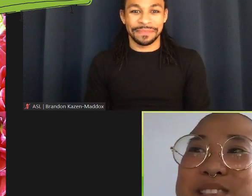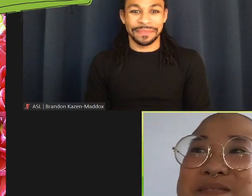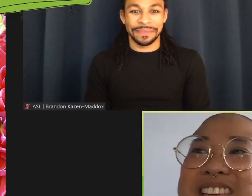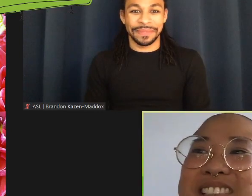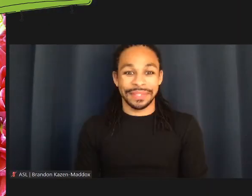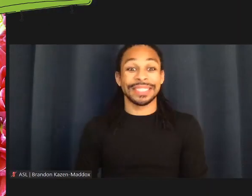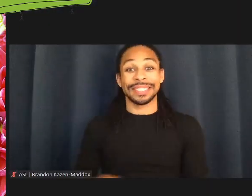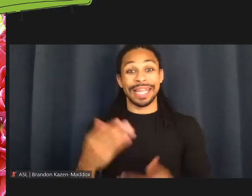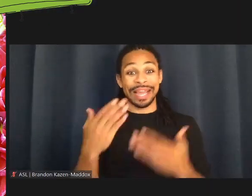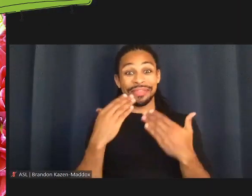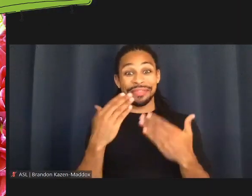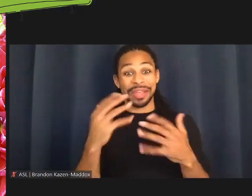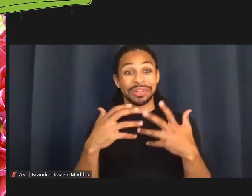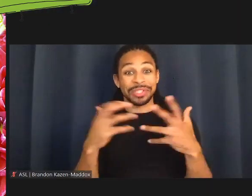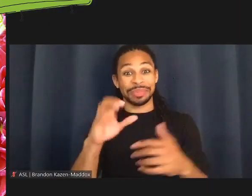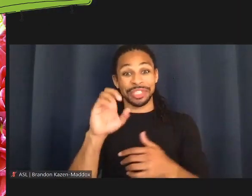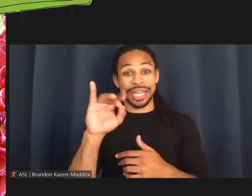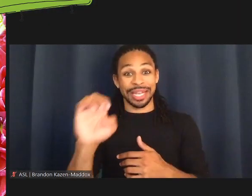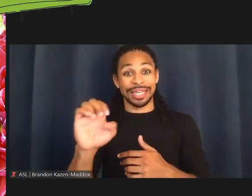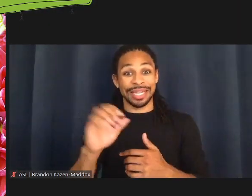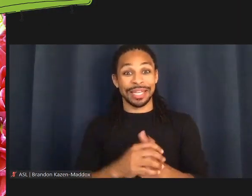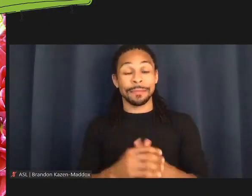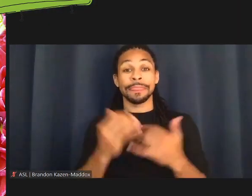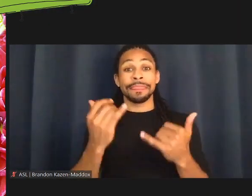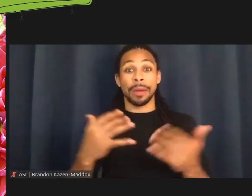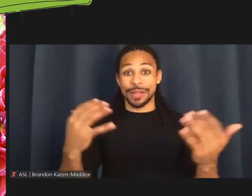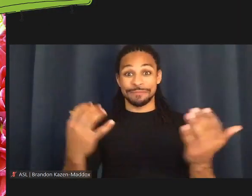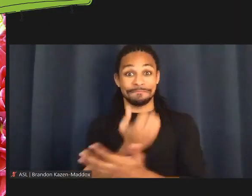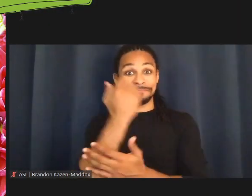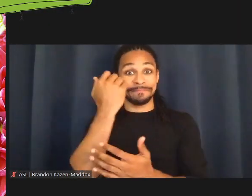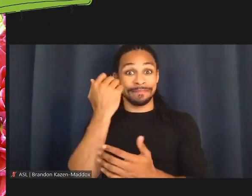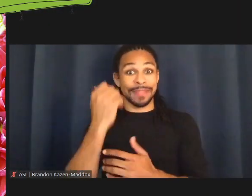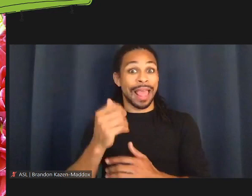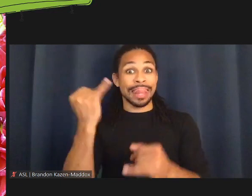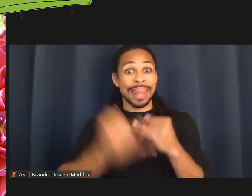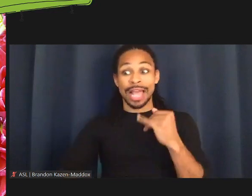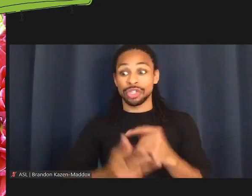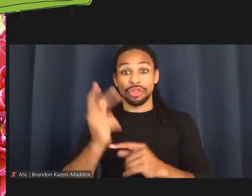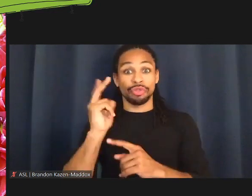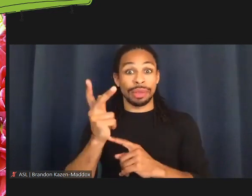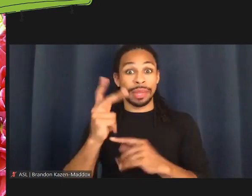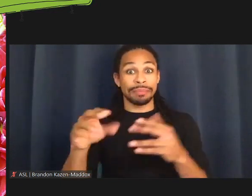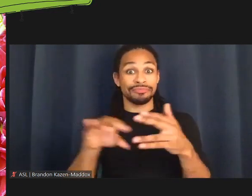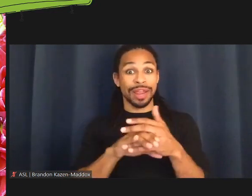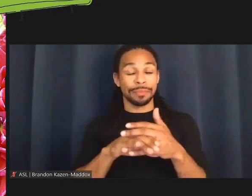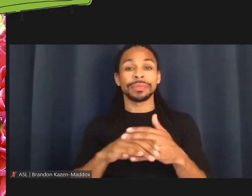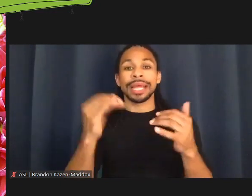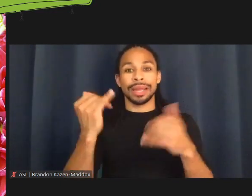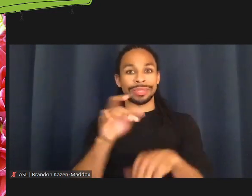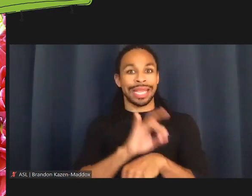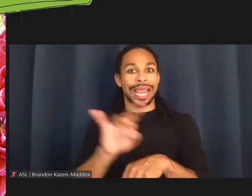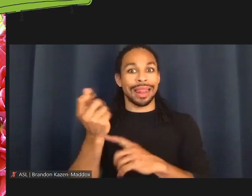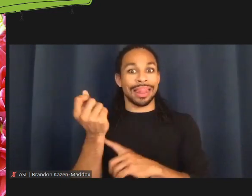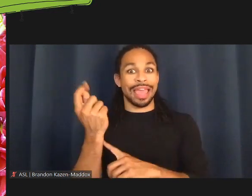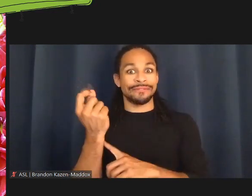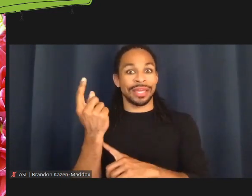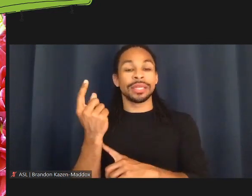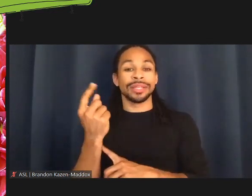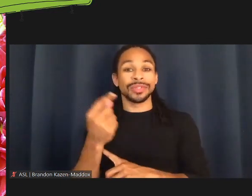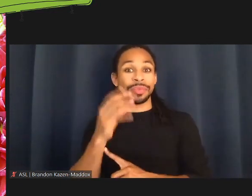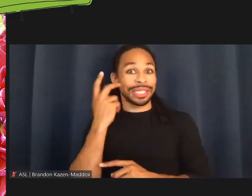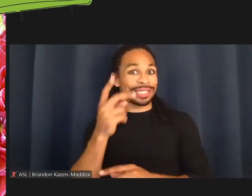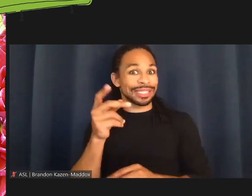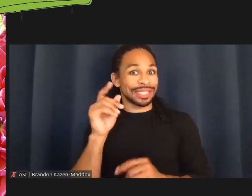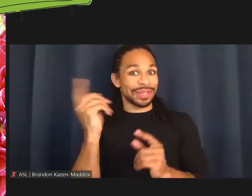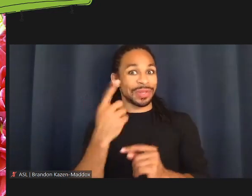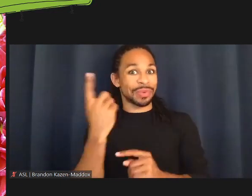Thank you so much, Eddie. And now we are going to take our last 3-minute break. It is 8:11 now, and so we'll see everyone